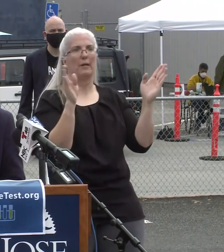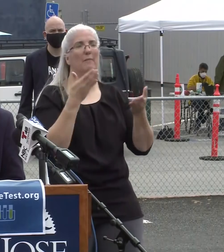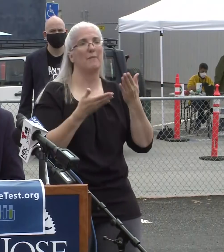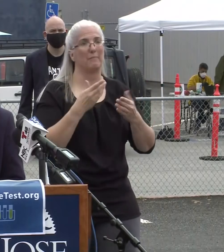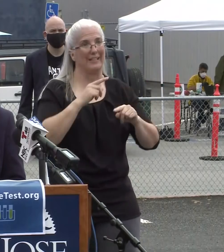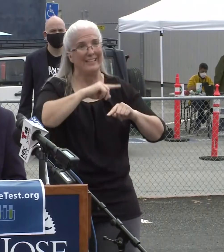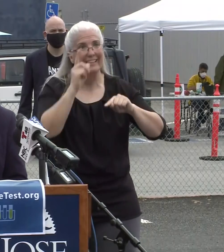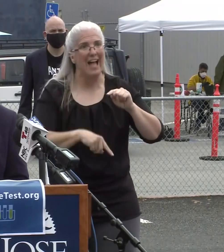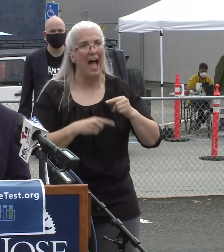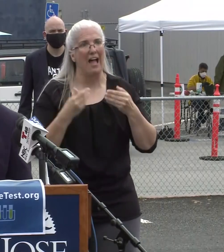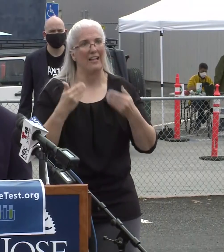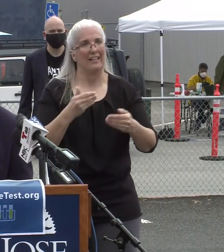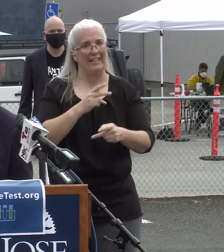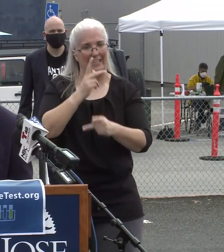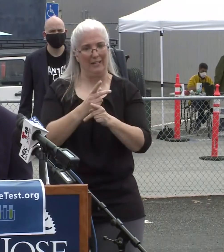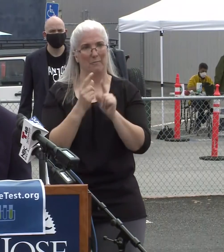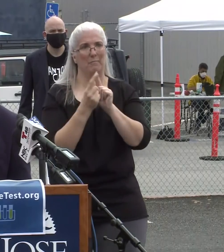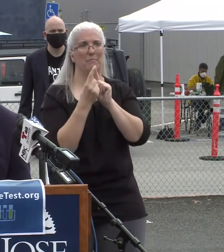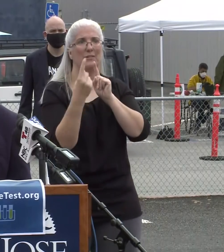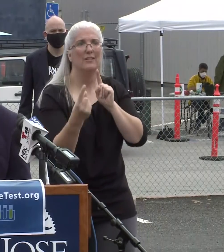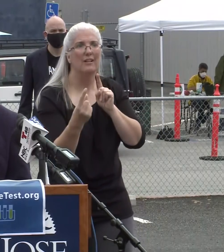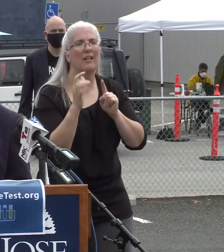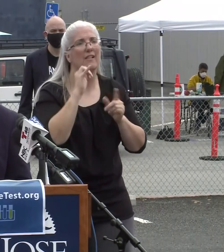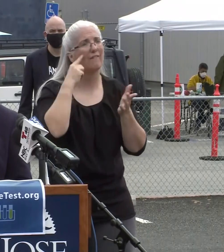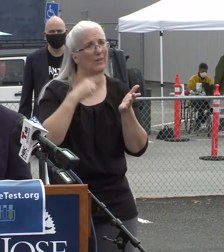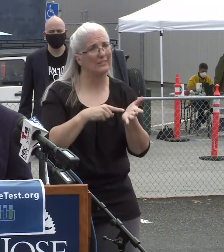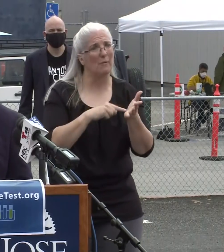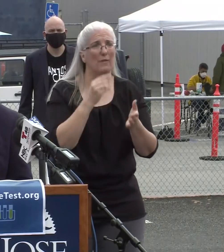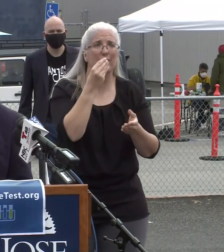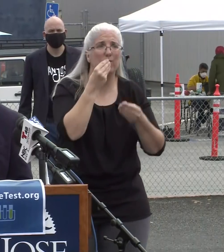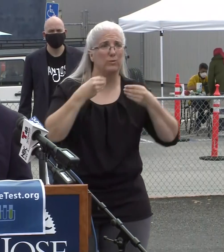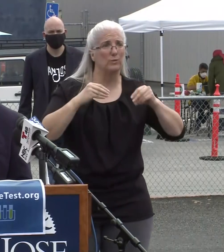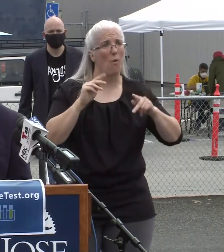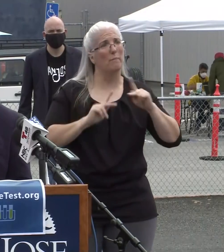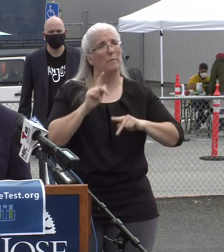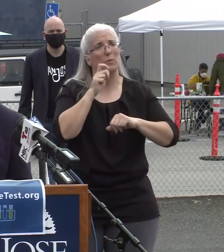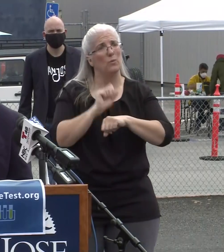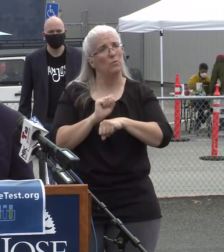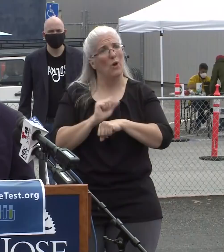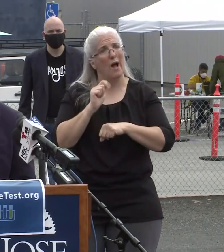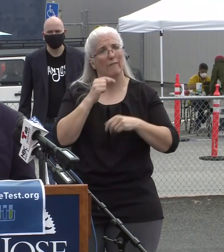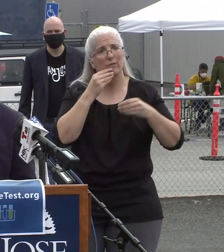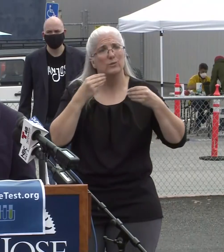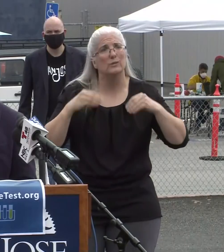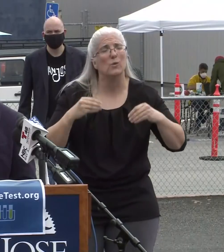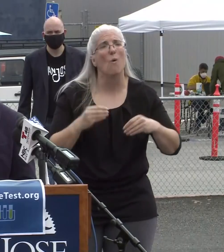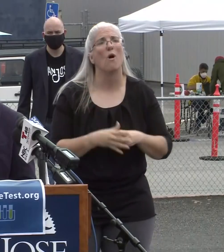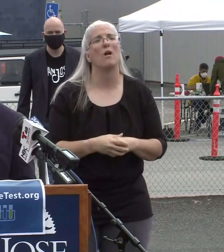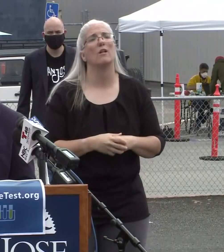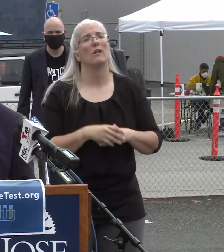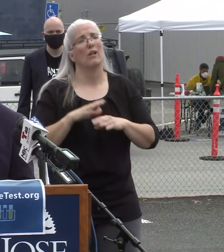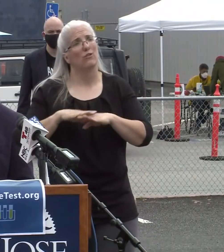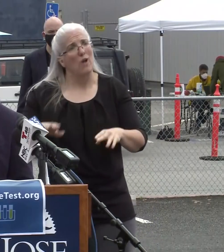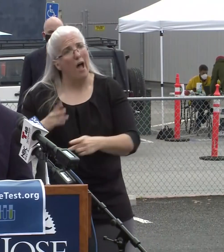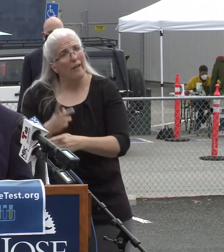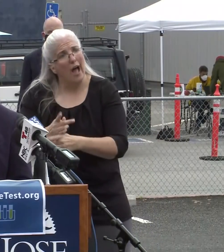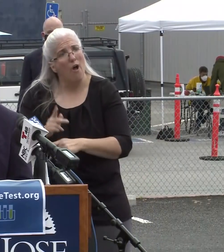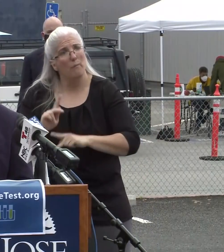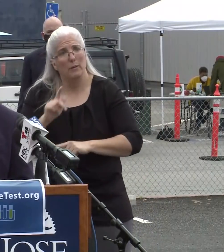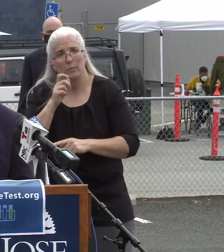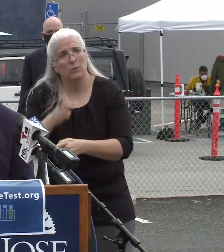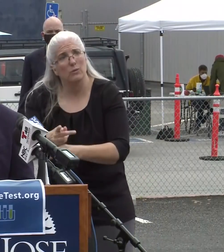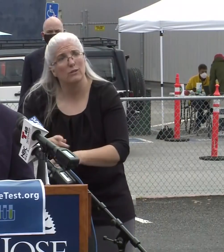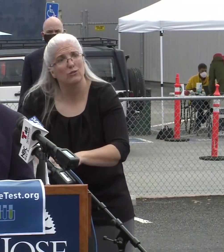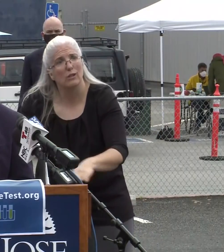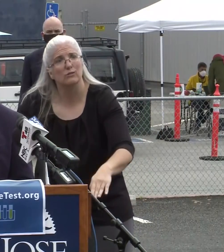distancing. The grocery workers, the people in the pharmacies, some of the childcare workers, people who are actually at work